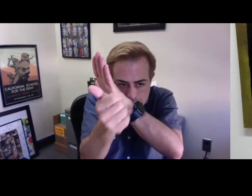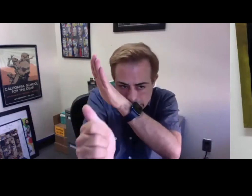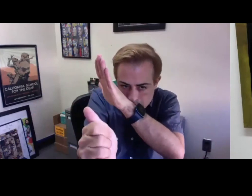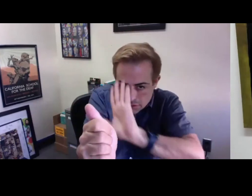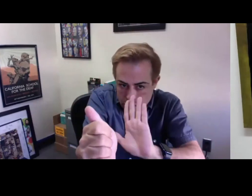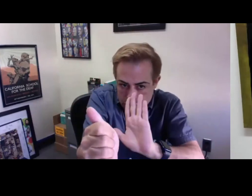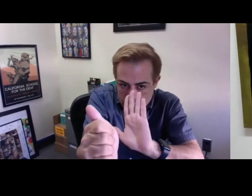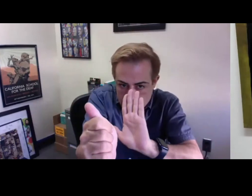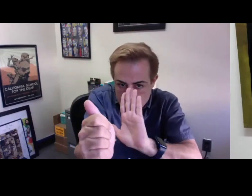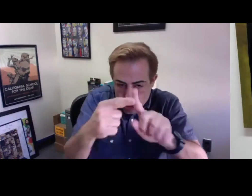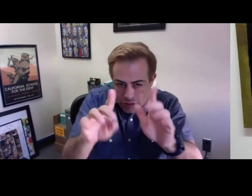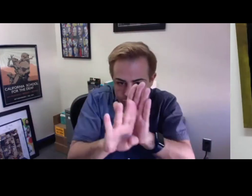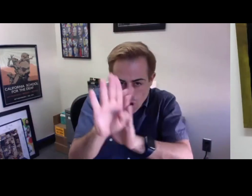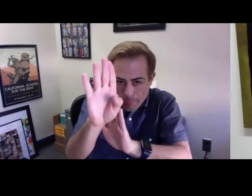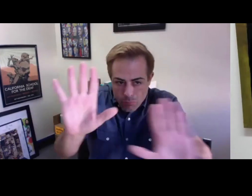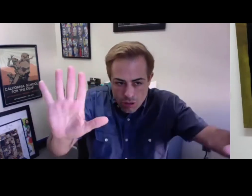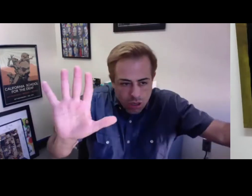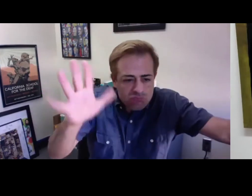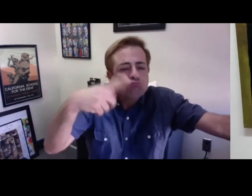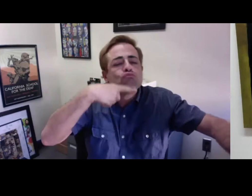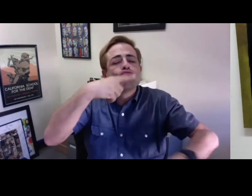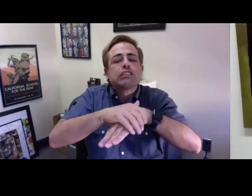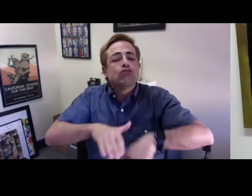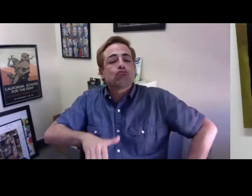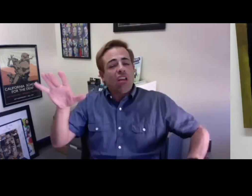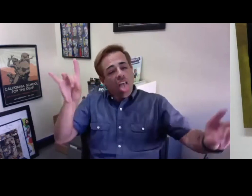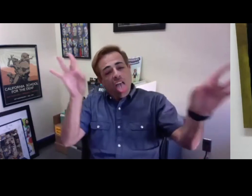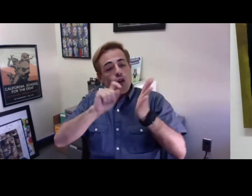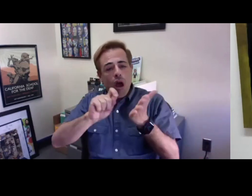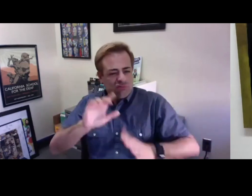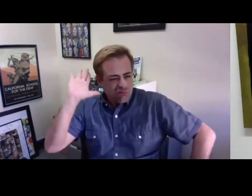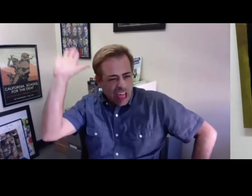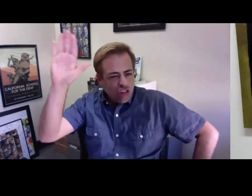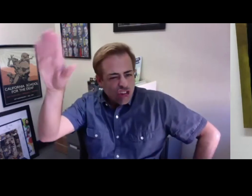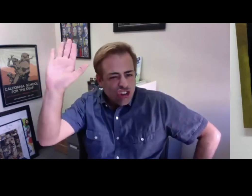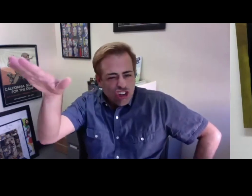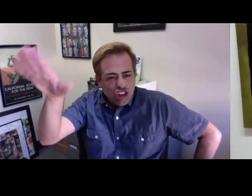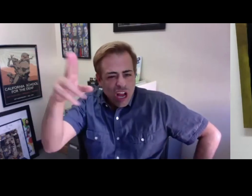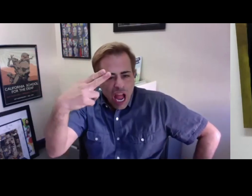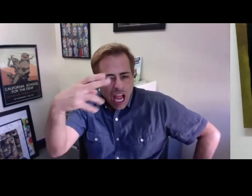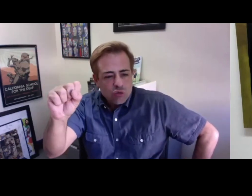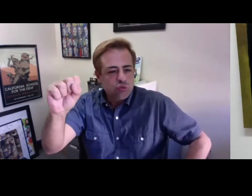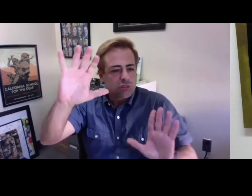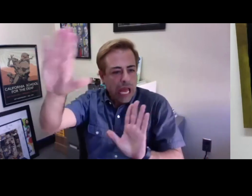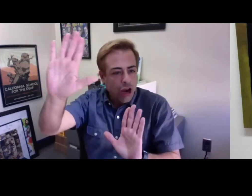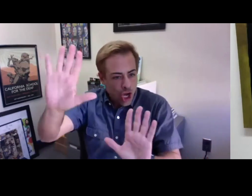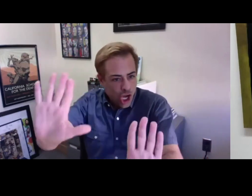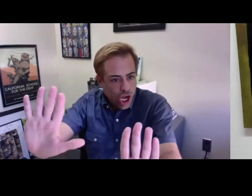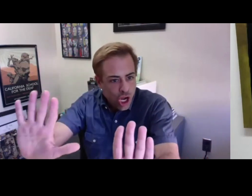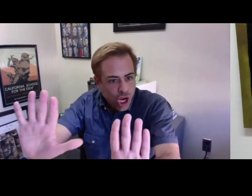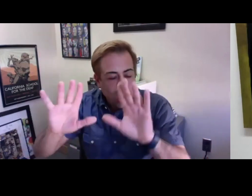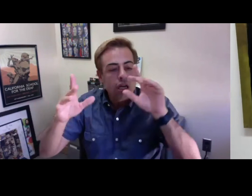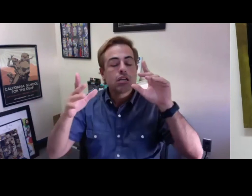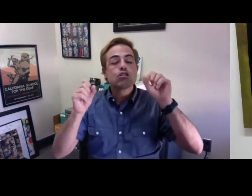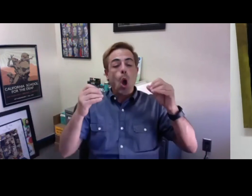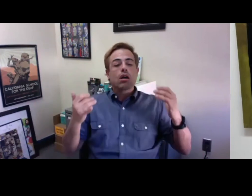That is the last skill that is developed. hearing children who, grow up,